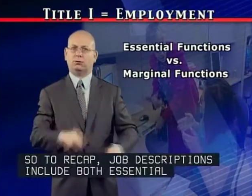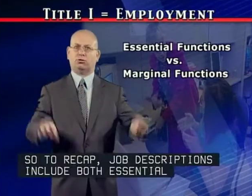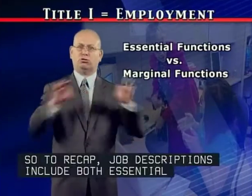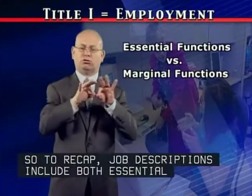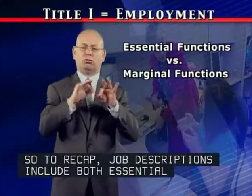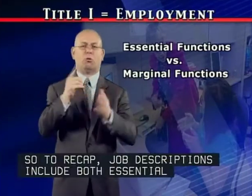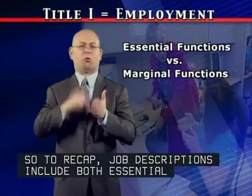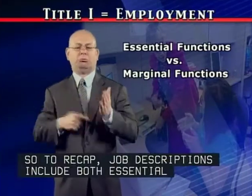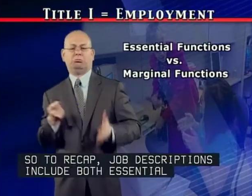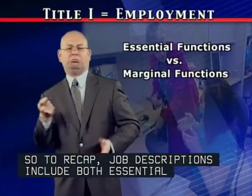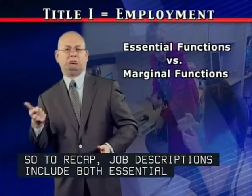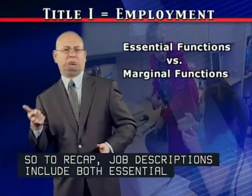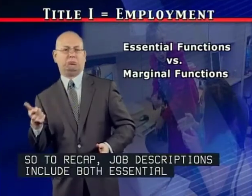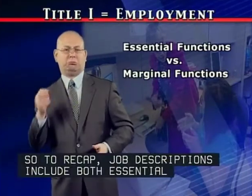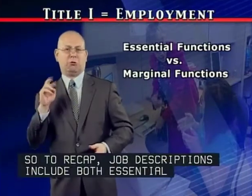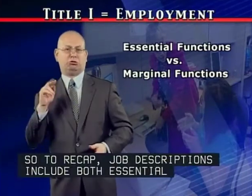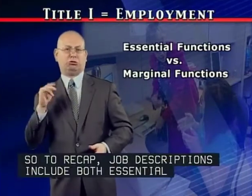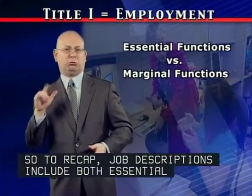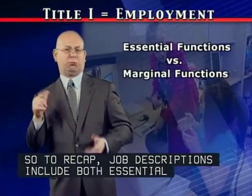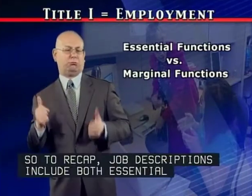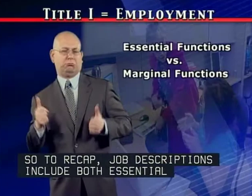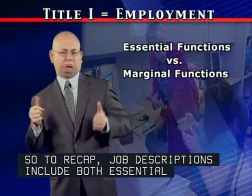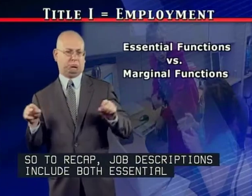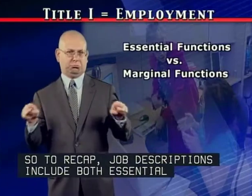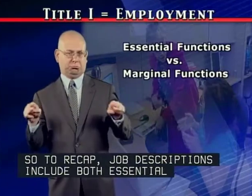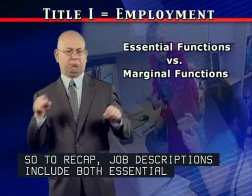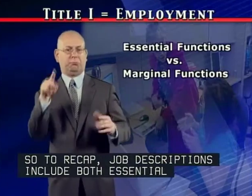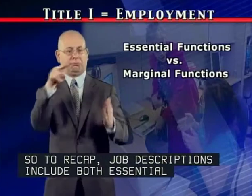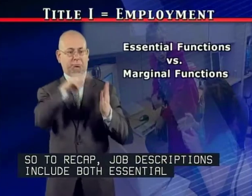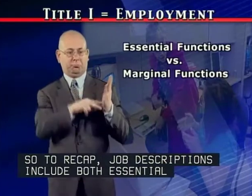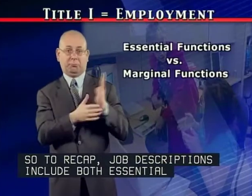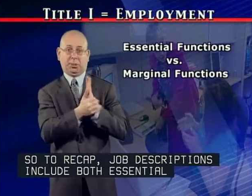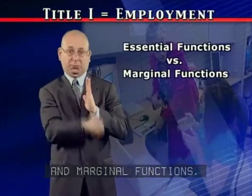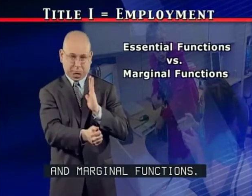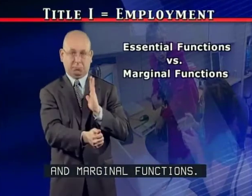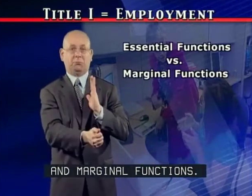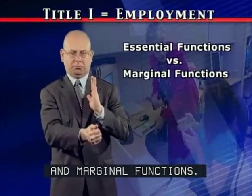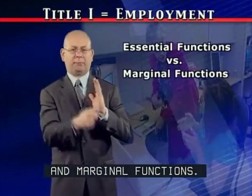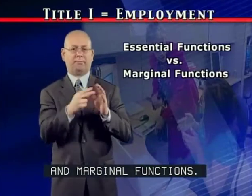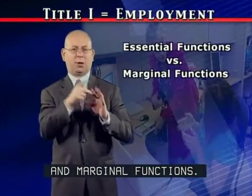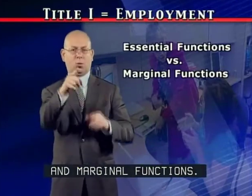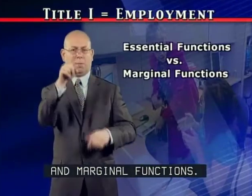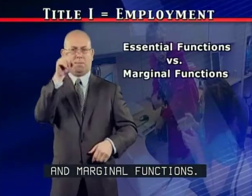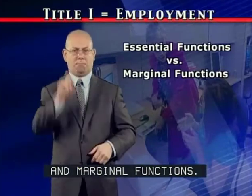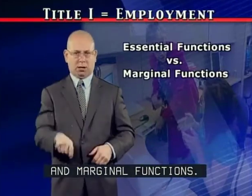So to recap, job descriptions include both essential and marginal functions.